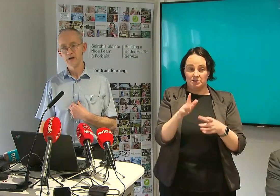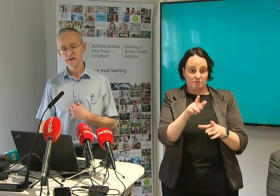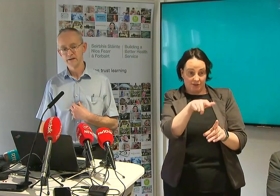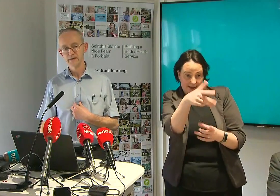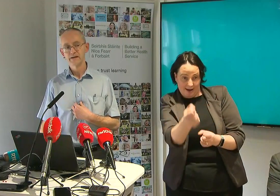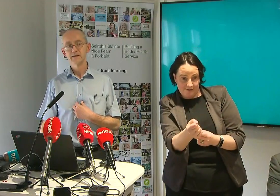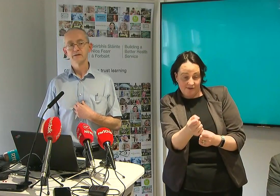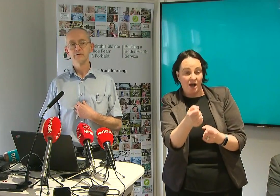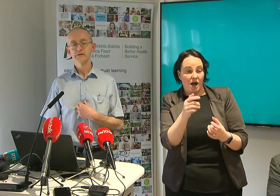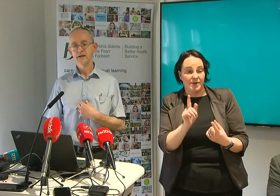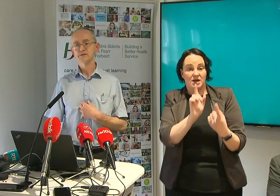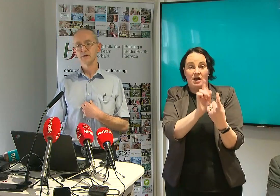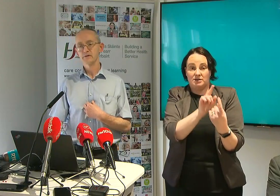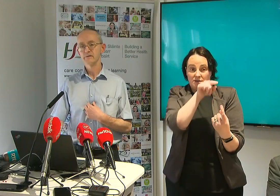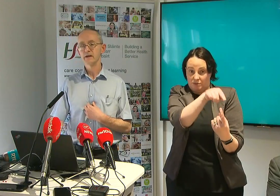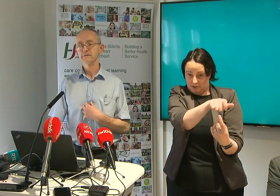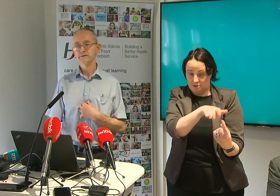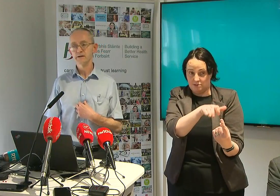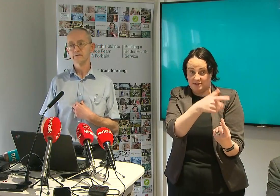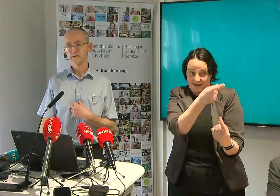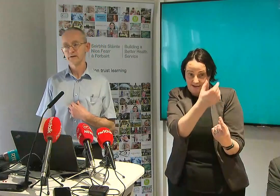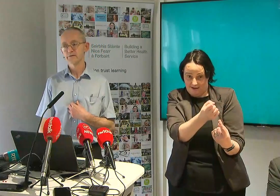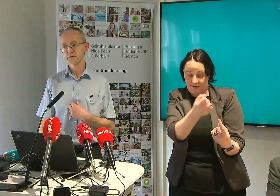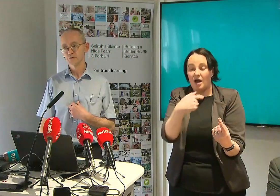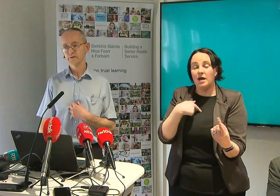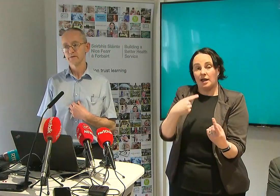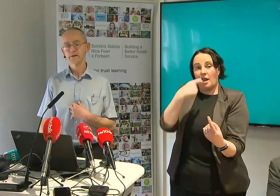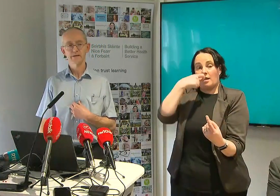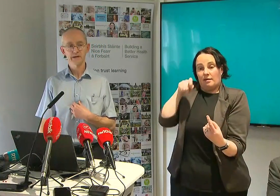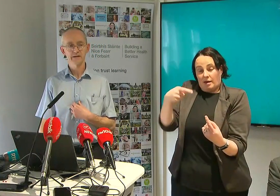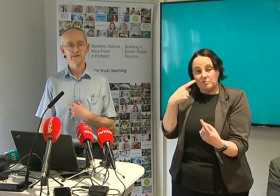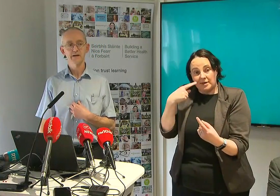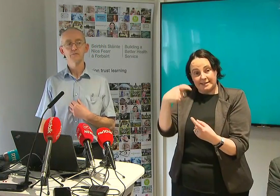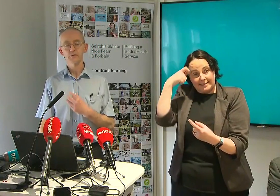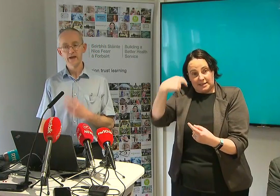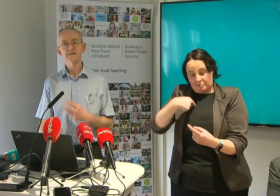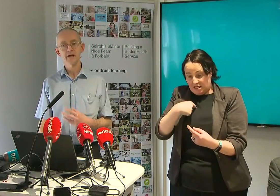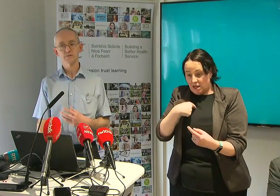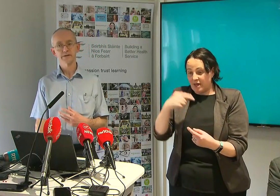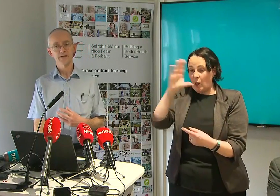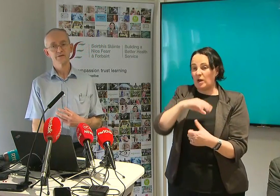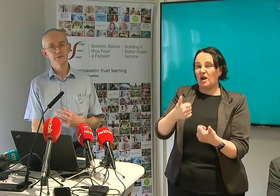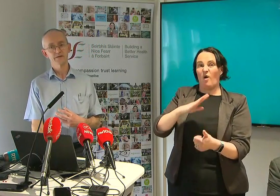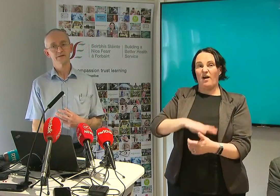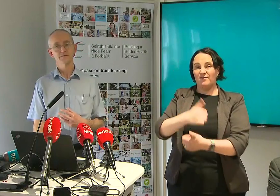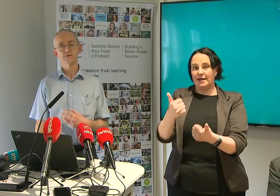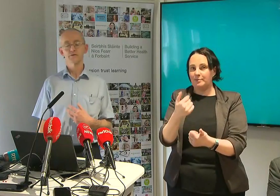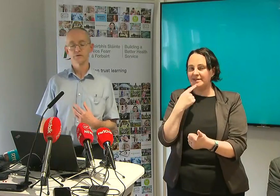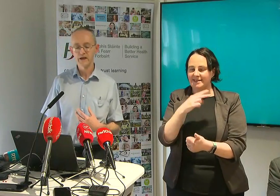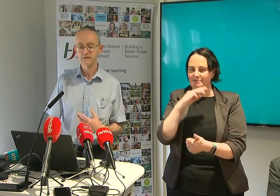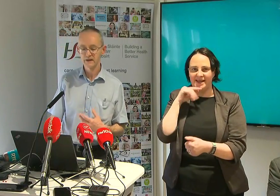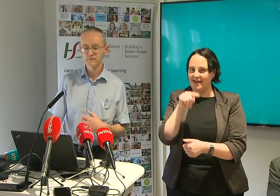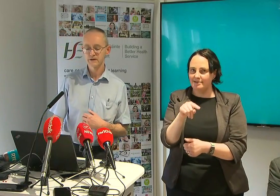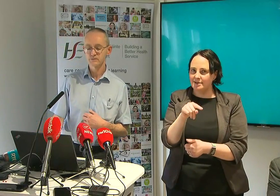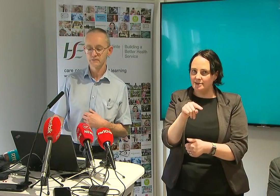doesn't come on, there is a danger of giving a false sense of assurance that I'm clear, but that's not what the test means.